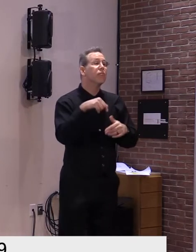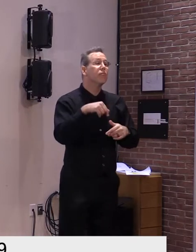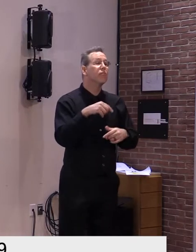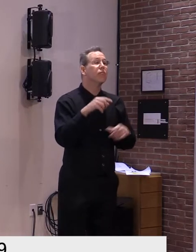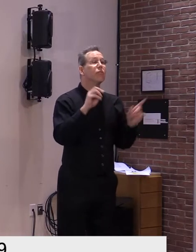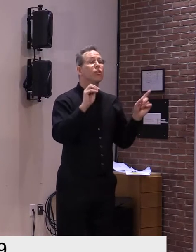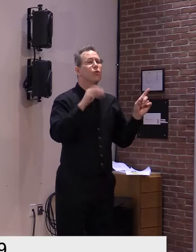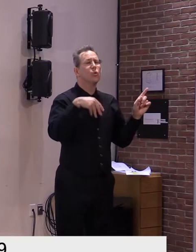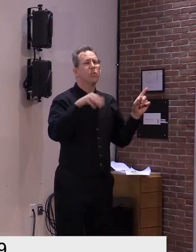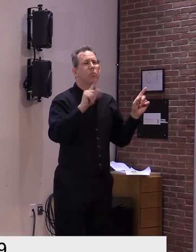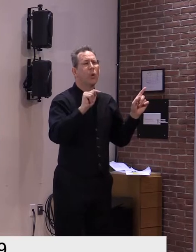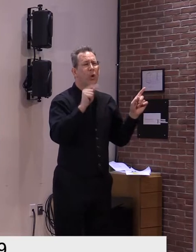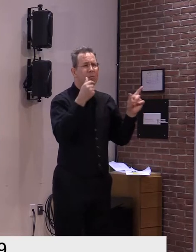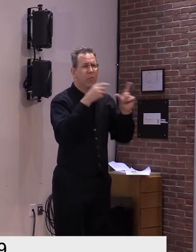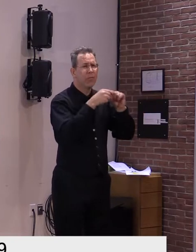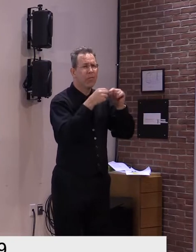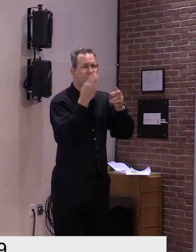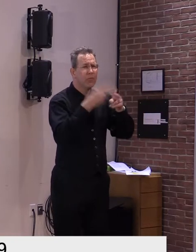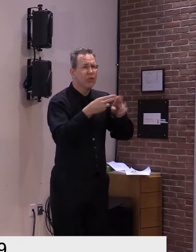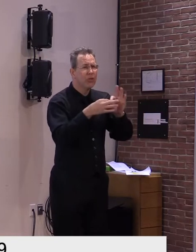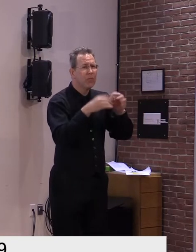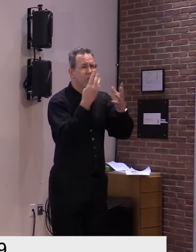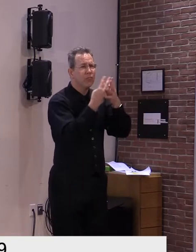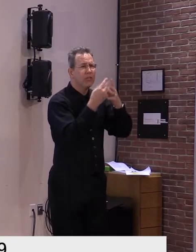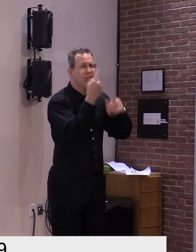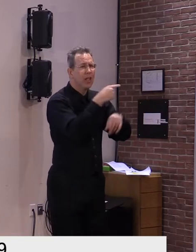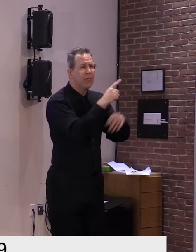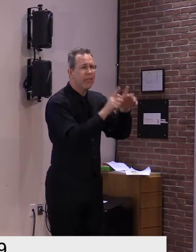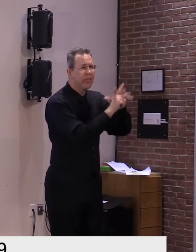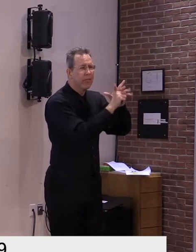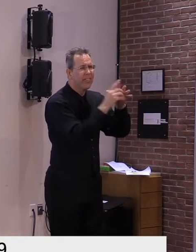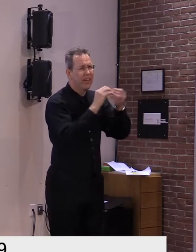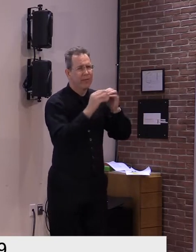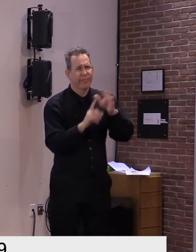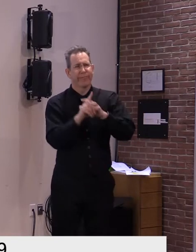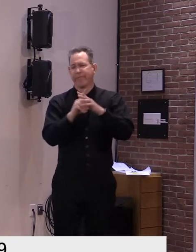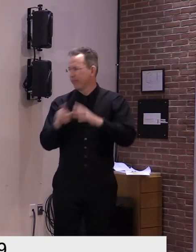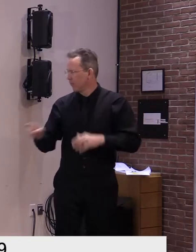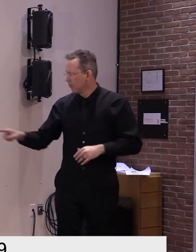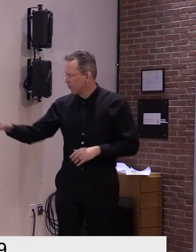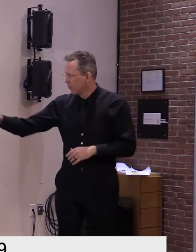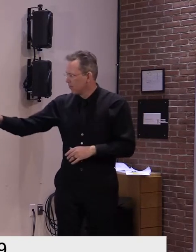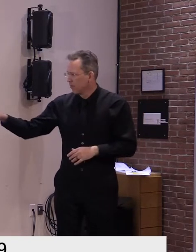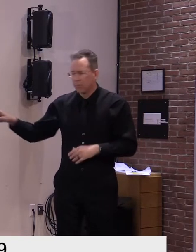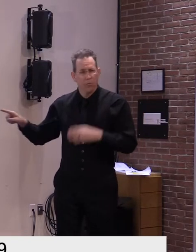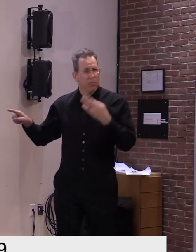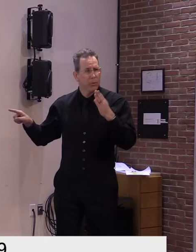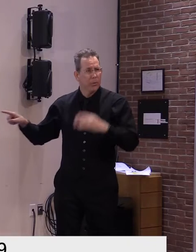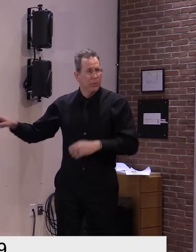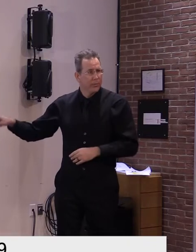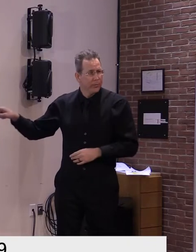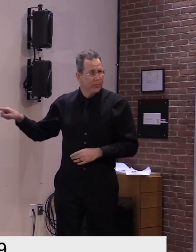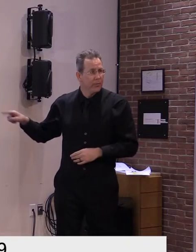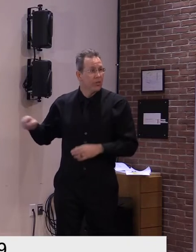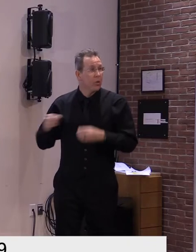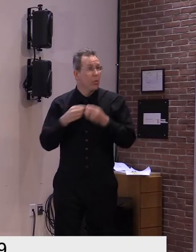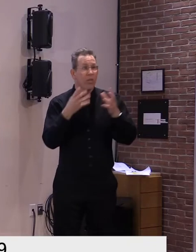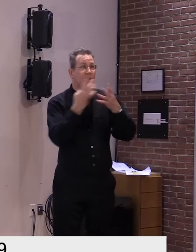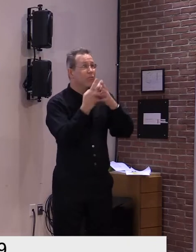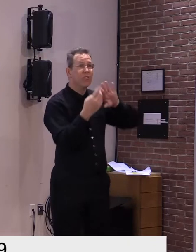the rise in cases over the past 2 weeks, and without that outbreak, our 7-day average would have been more stable.